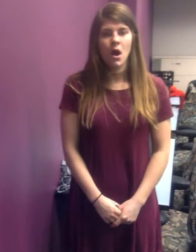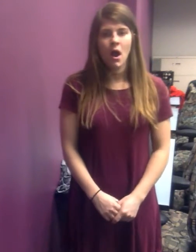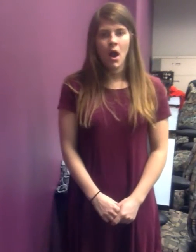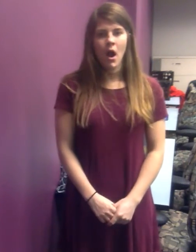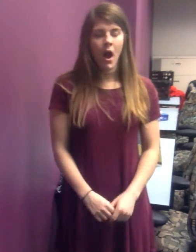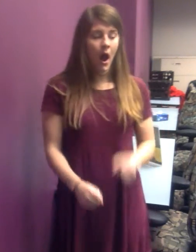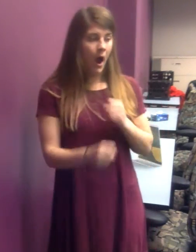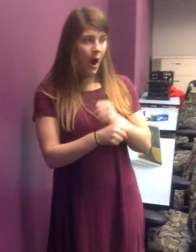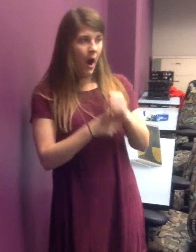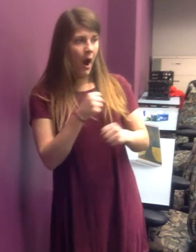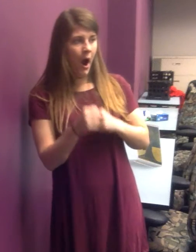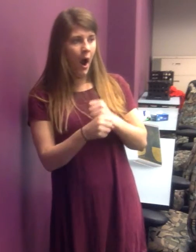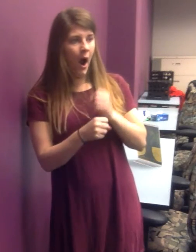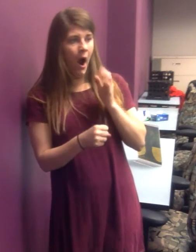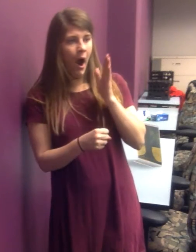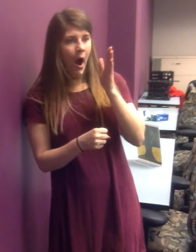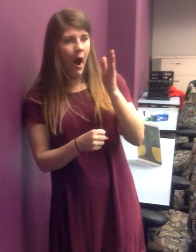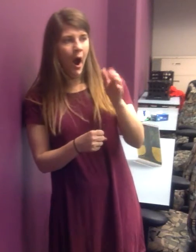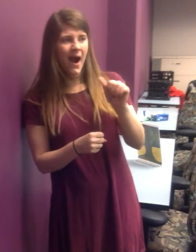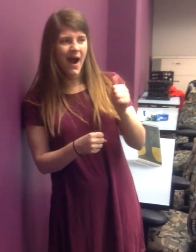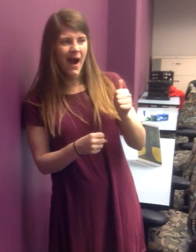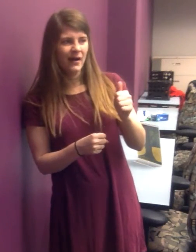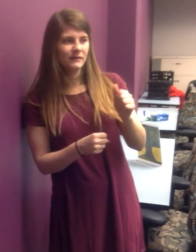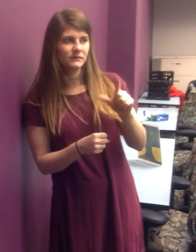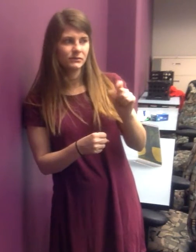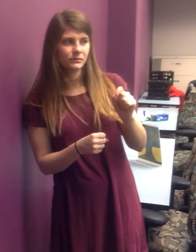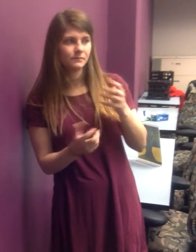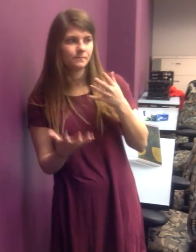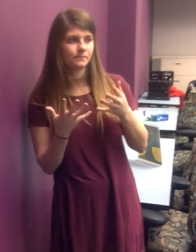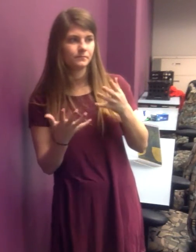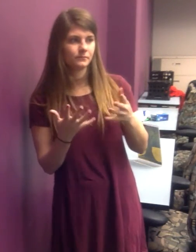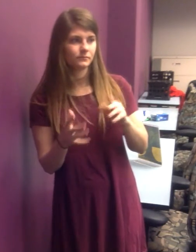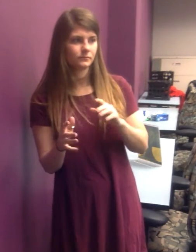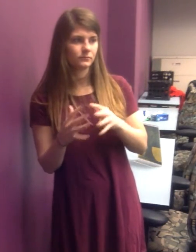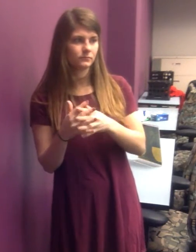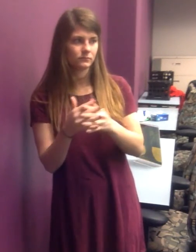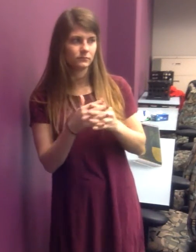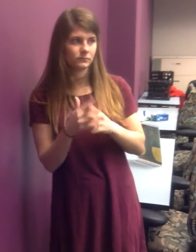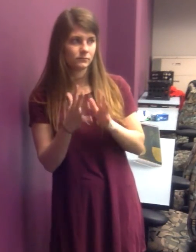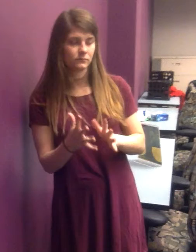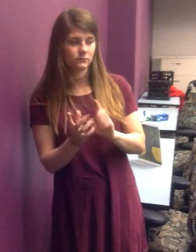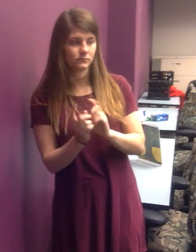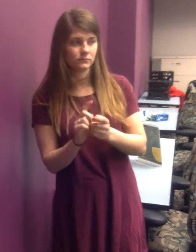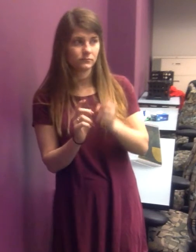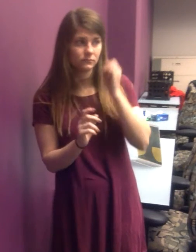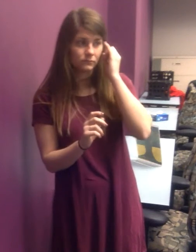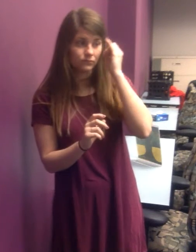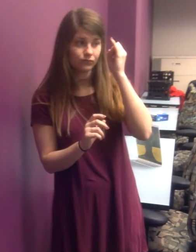doubt about all of the tenets of the science, and follow a different kind of intuition, which is that this is here with